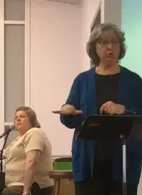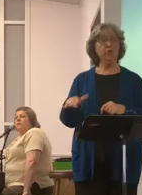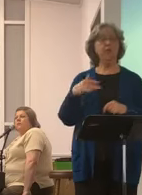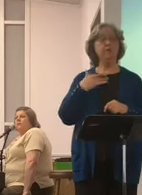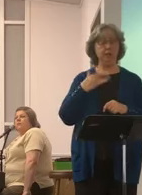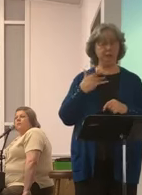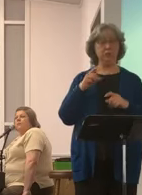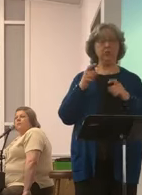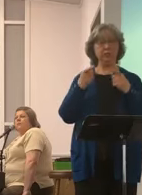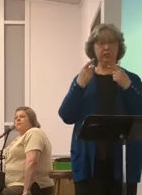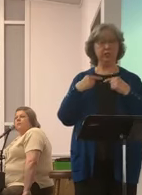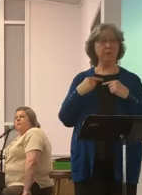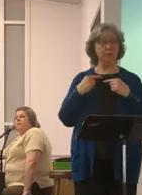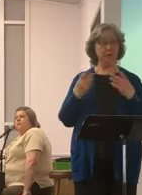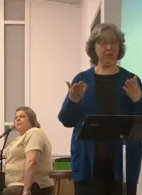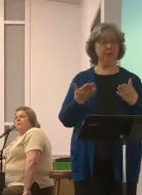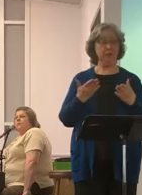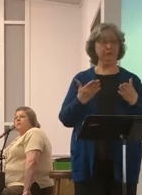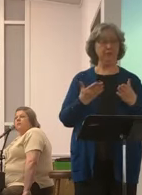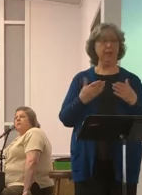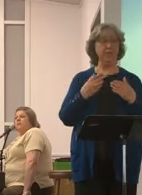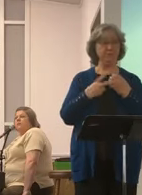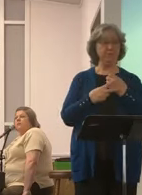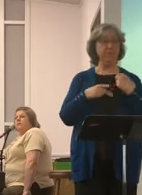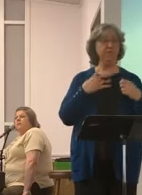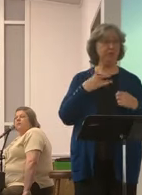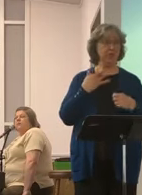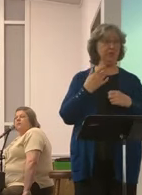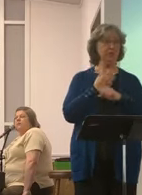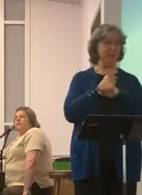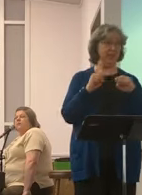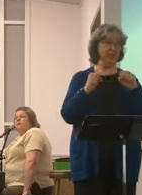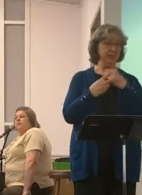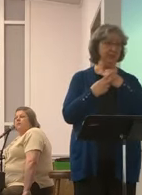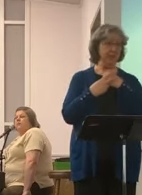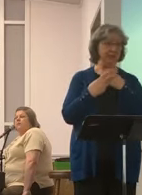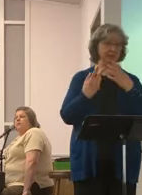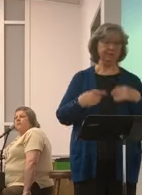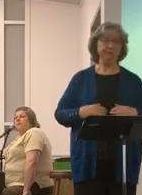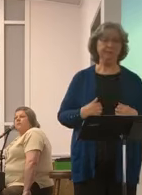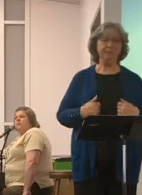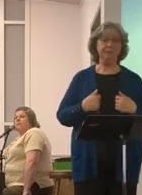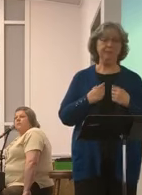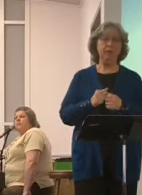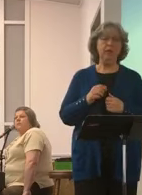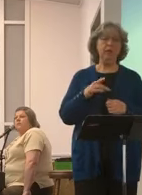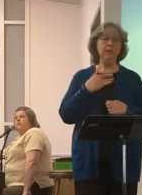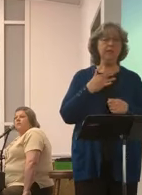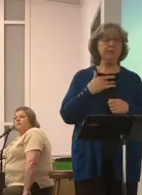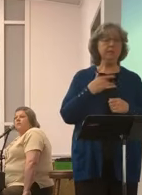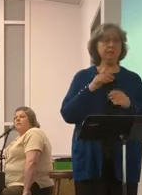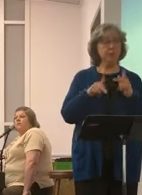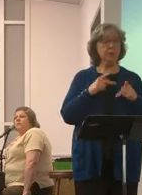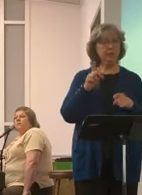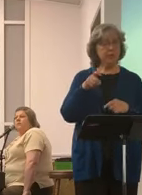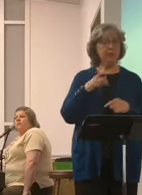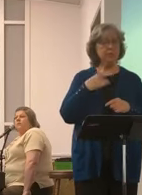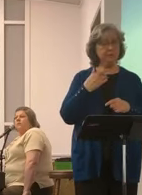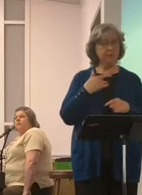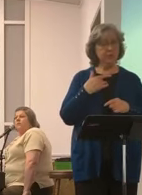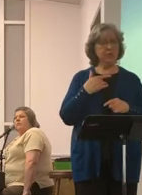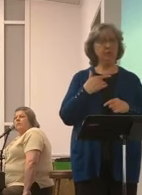here. You know, so we don't ever want to be a country club, right? Where the people in the neighborhood need to feel free to come. And we